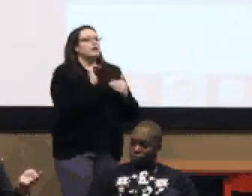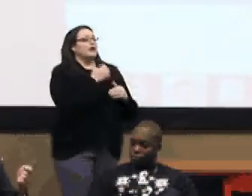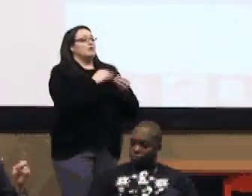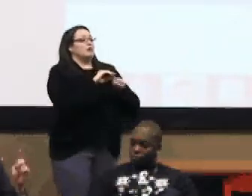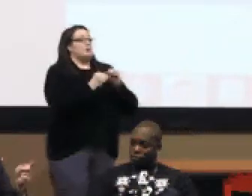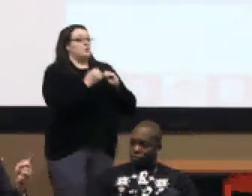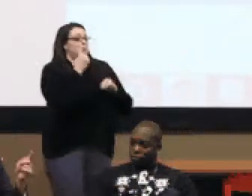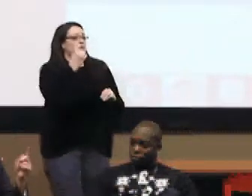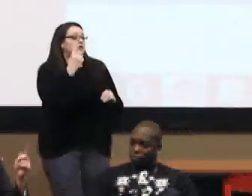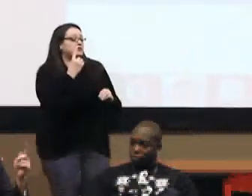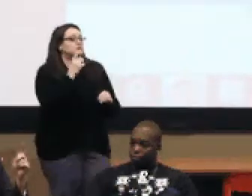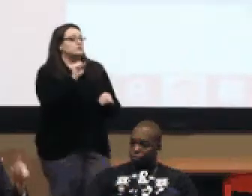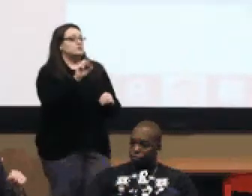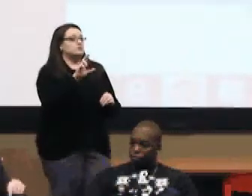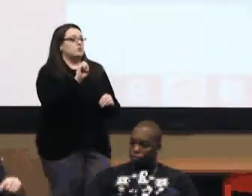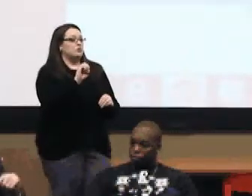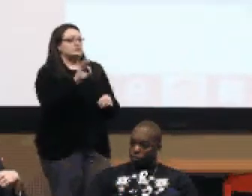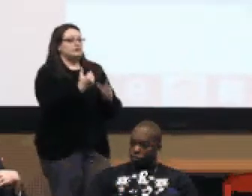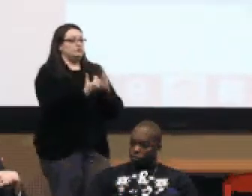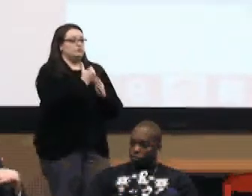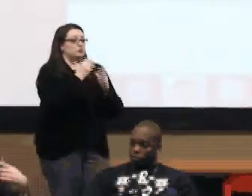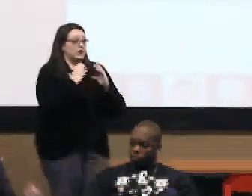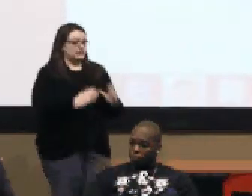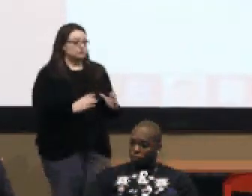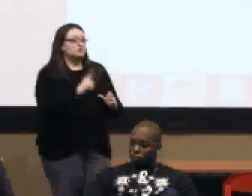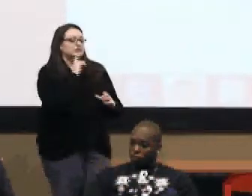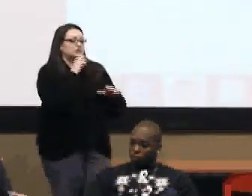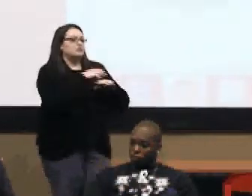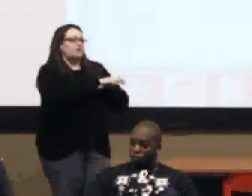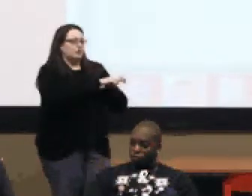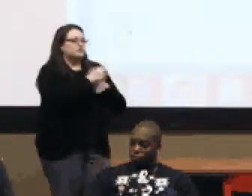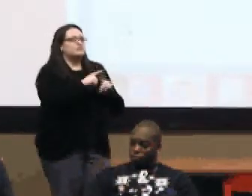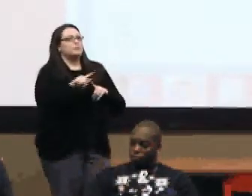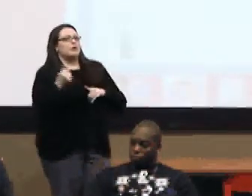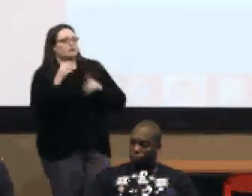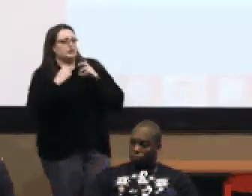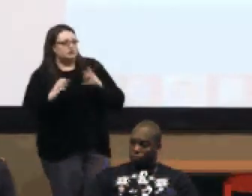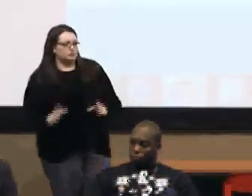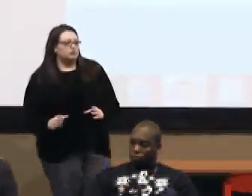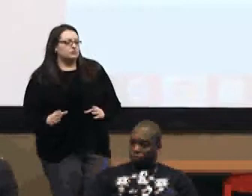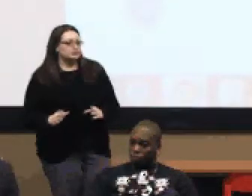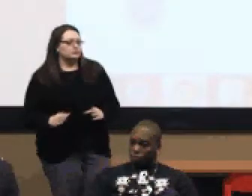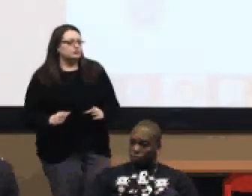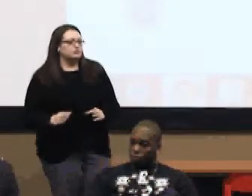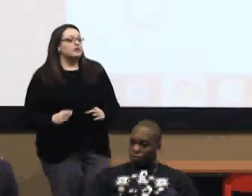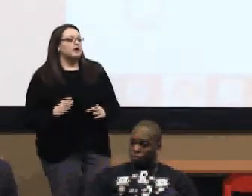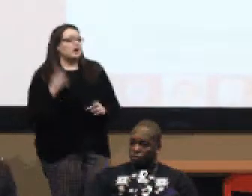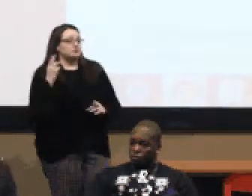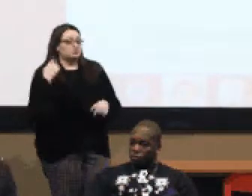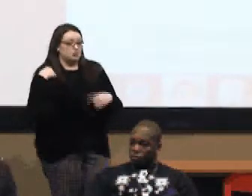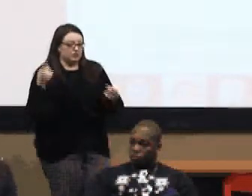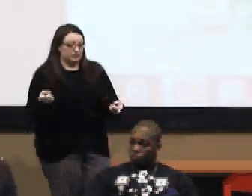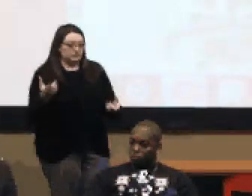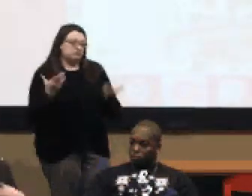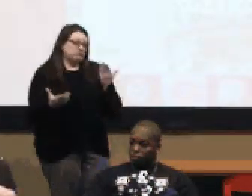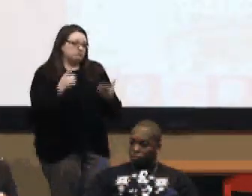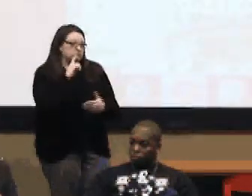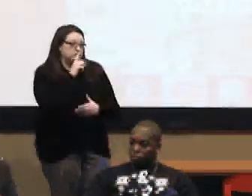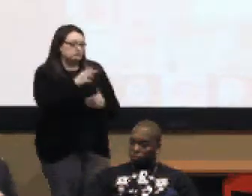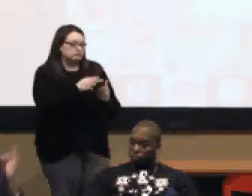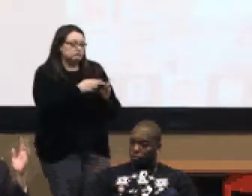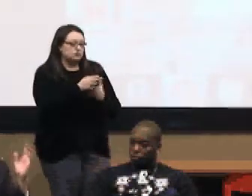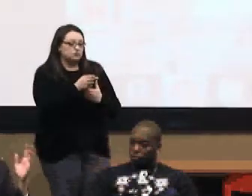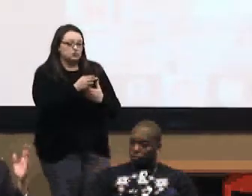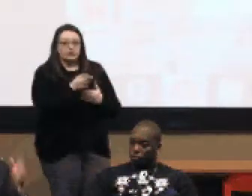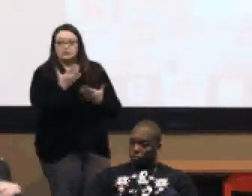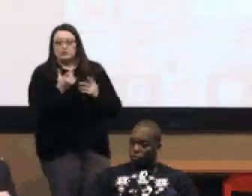number one source of new customers is referrals from other customers, and historically, and it's probably been the case, you